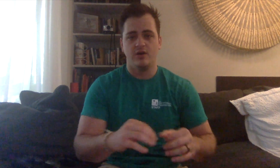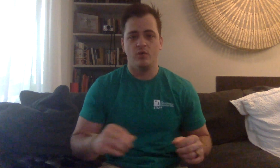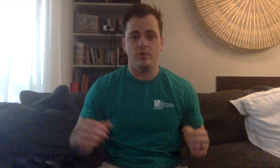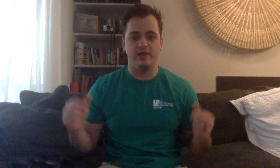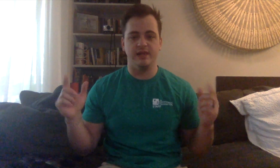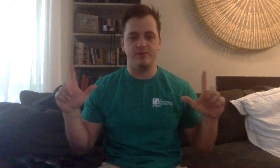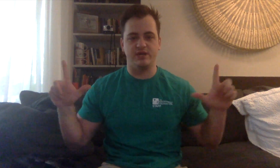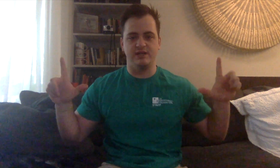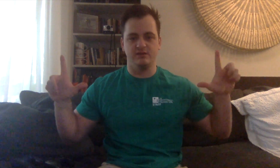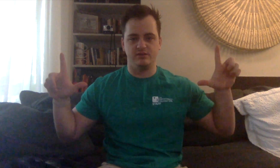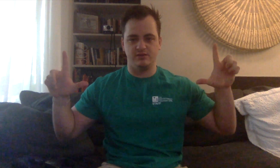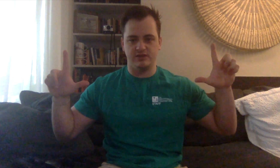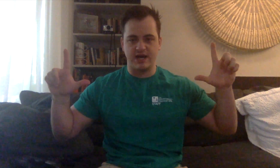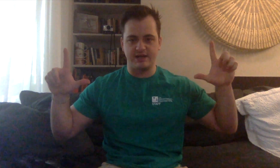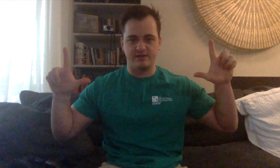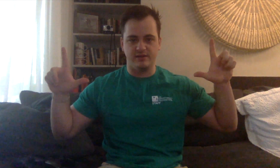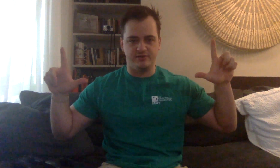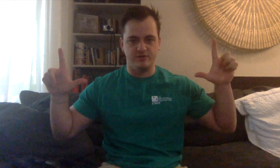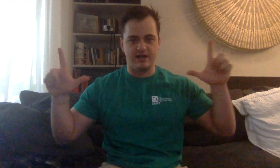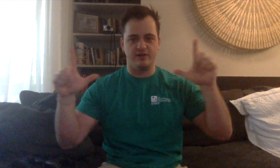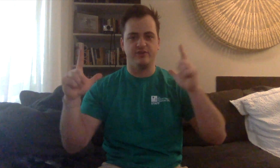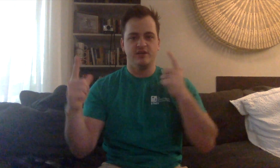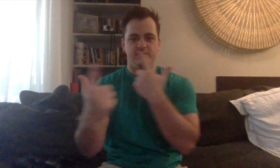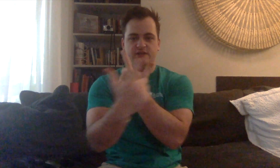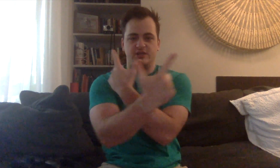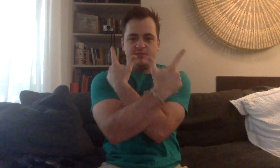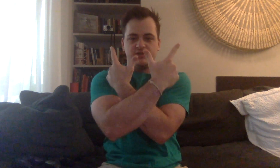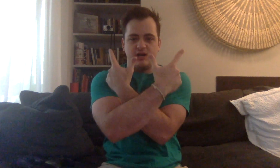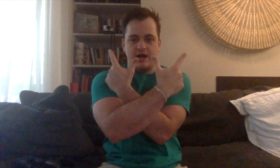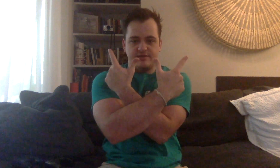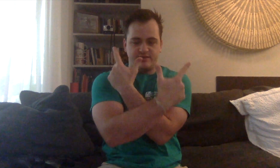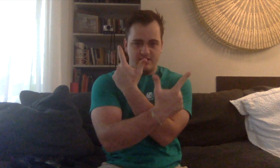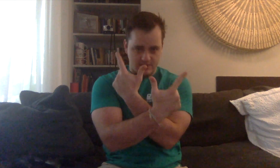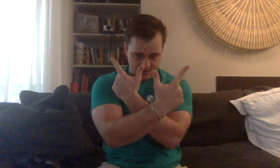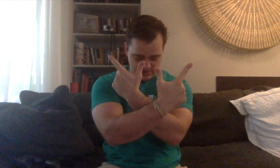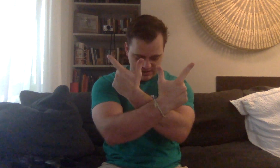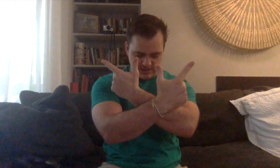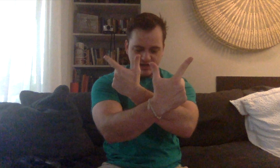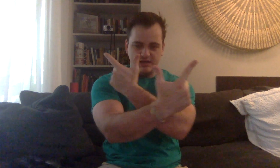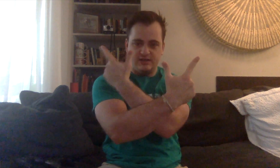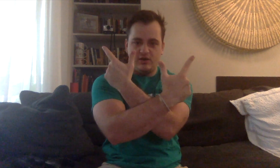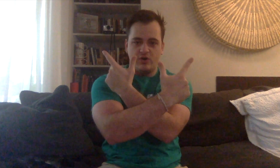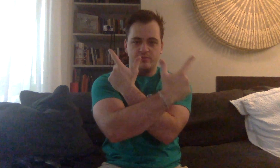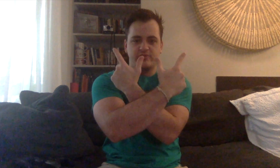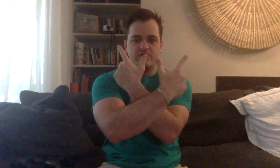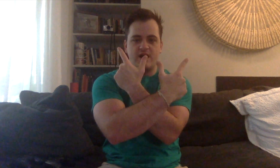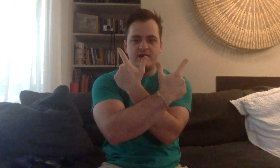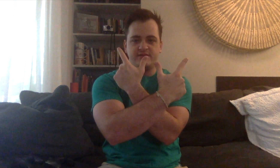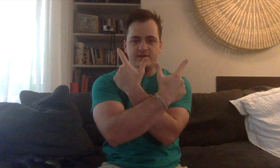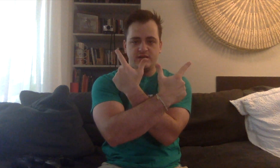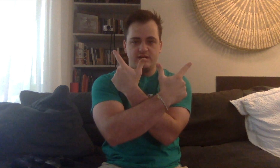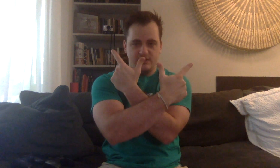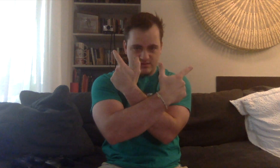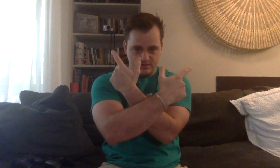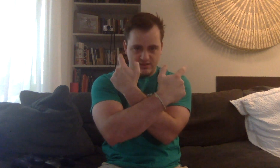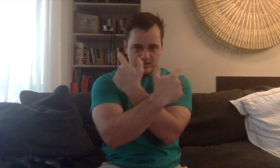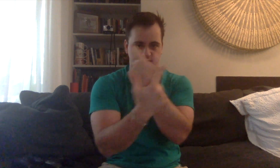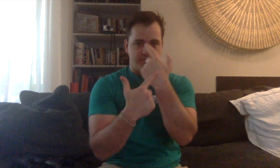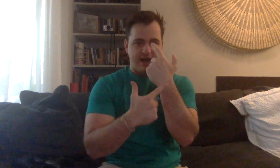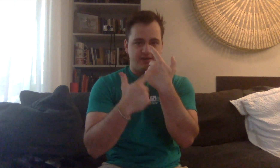With liberty, you got the two L's. You're going to come across, arms crossed, back of